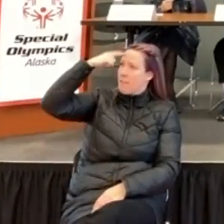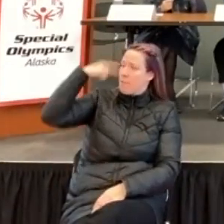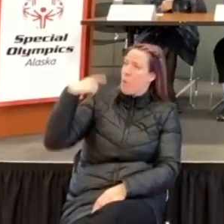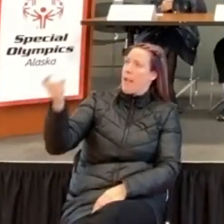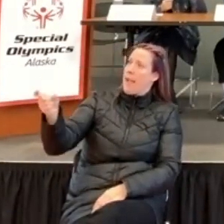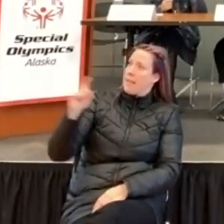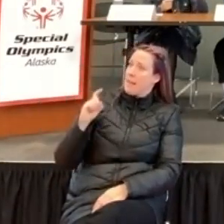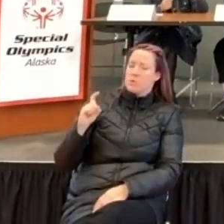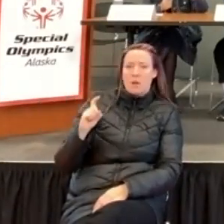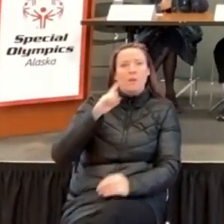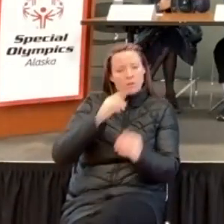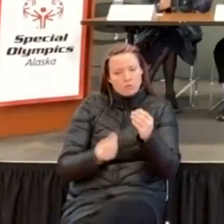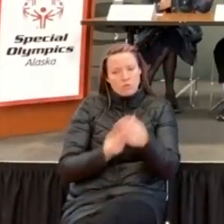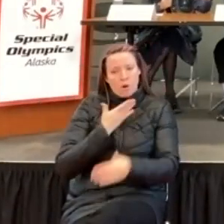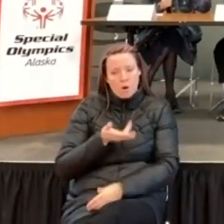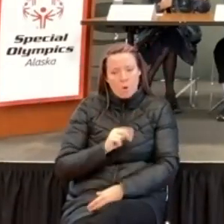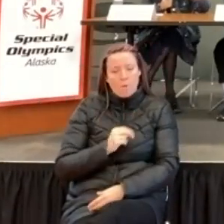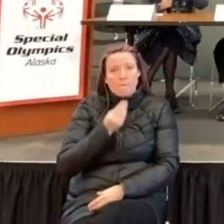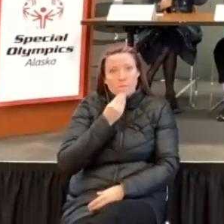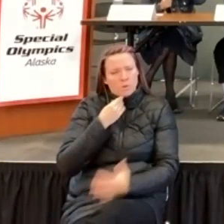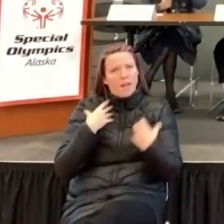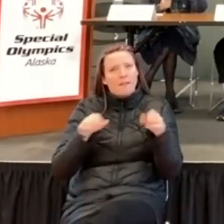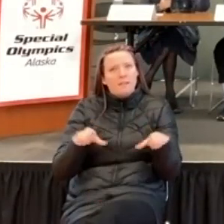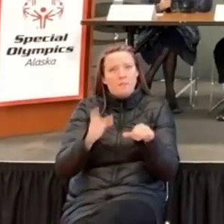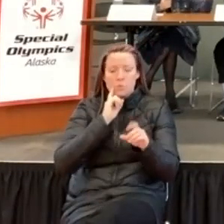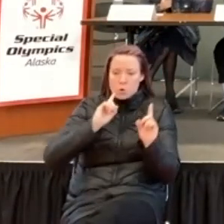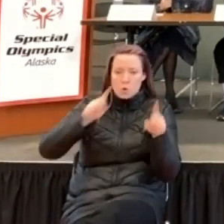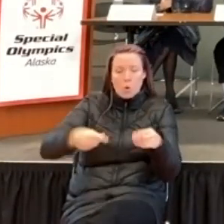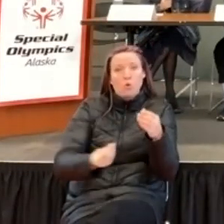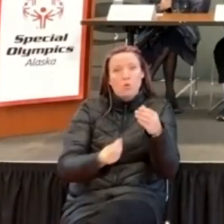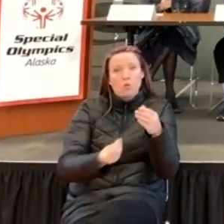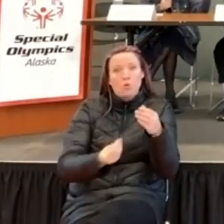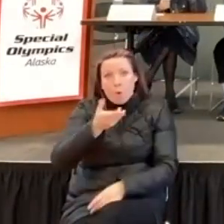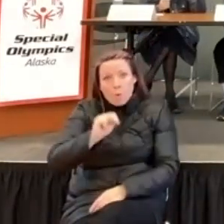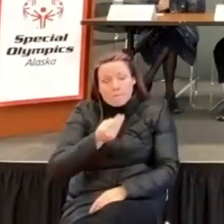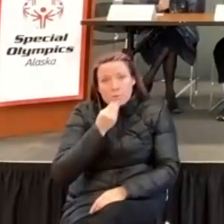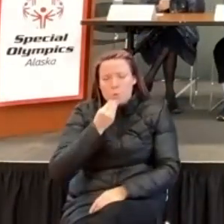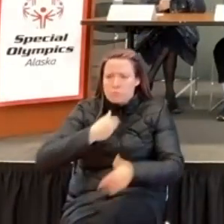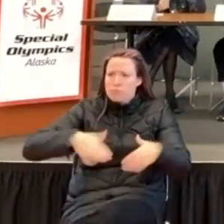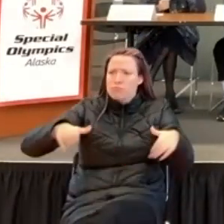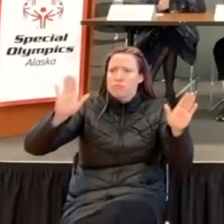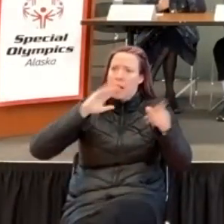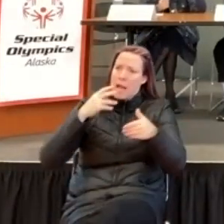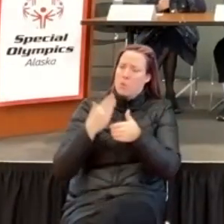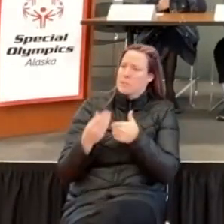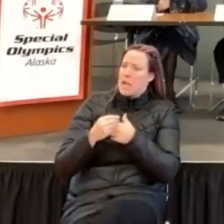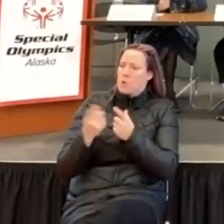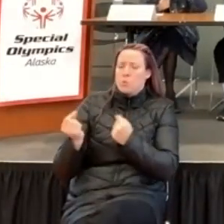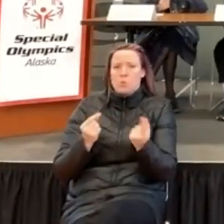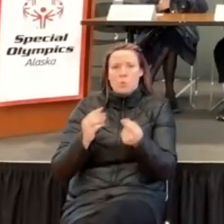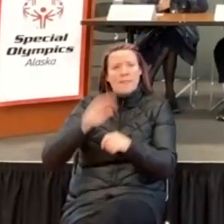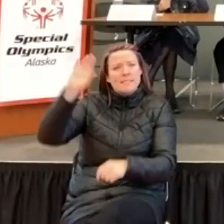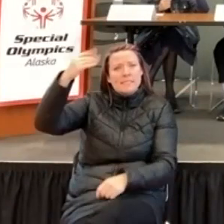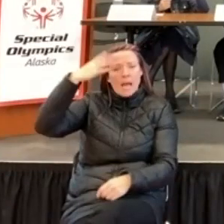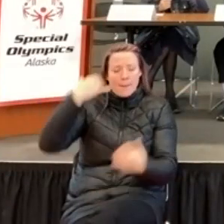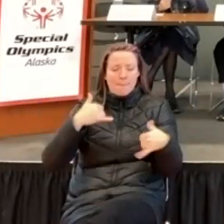that, you know, and it's good, healthy activity to get out there and grow your own food and be, you know, out there in the sun, play